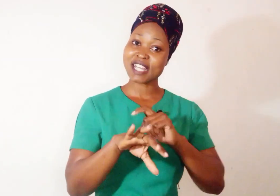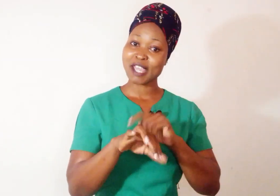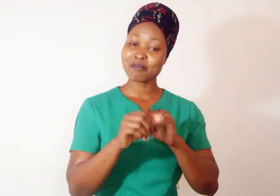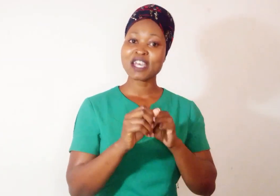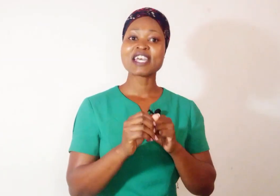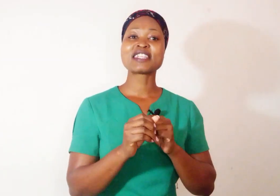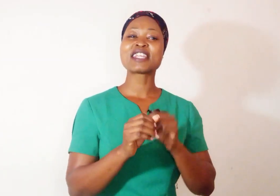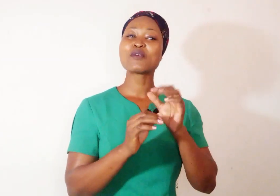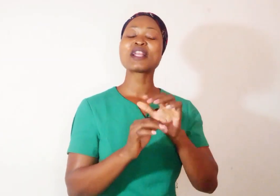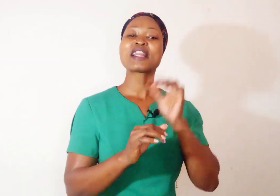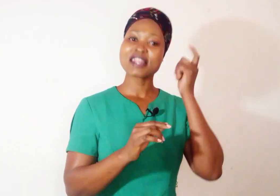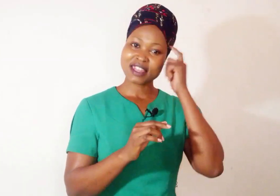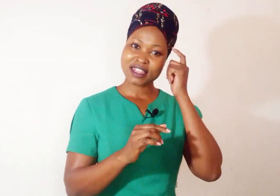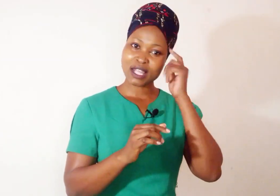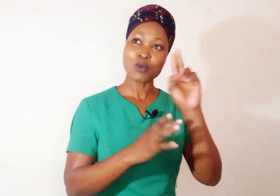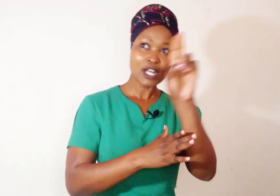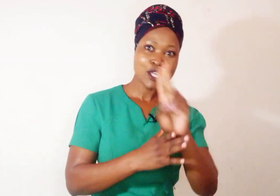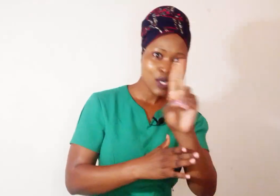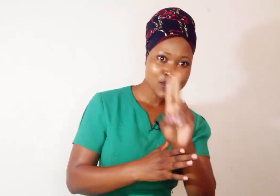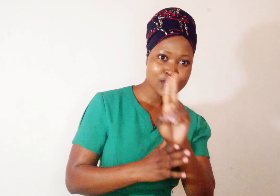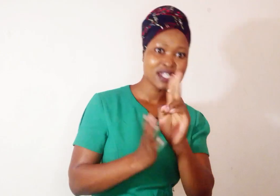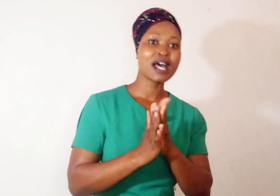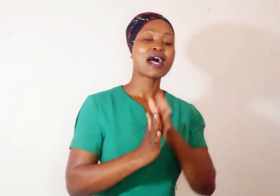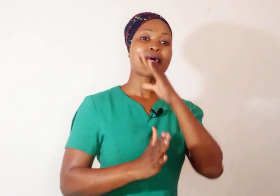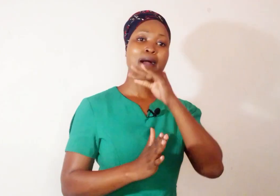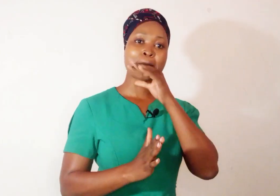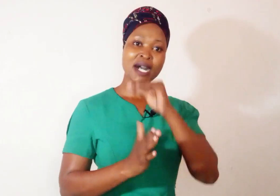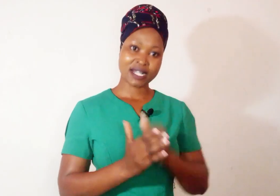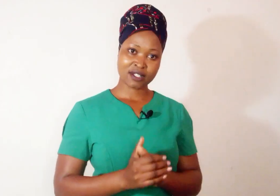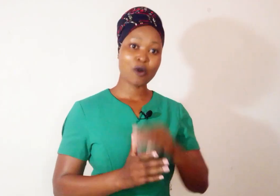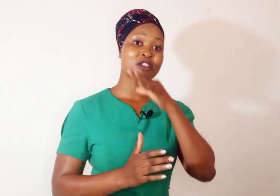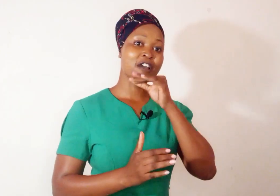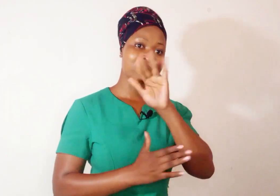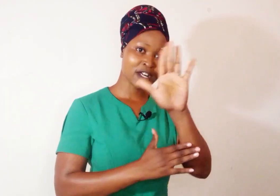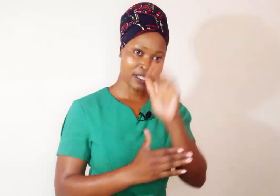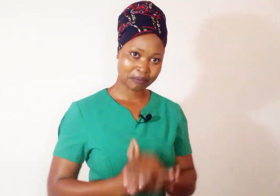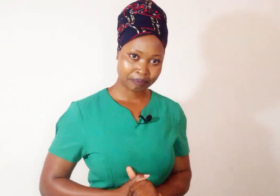time they will use a man or their father.